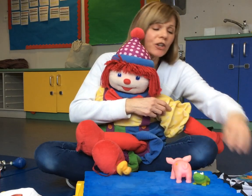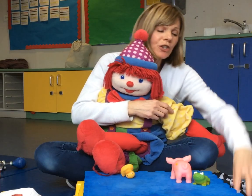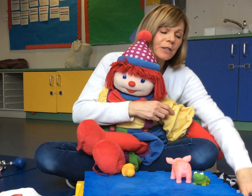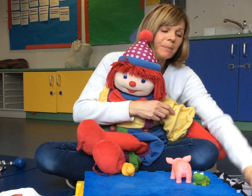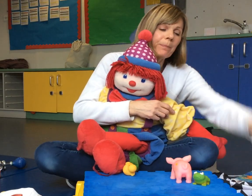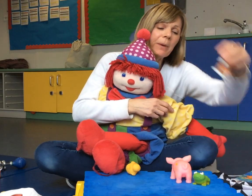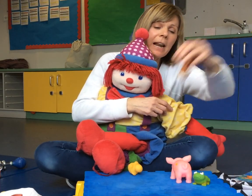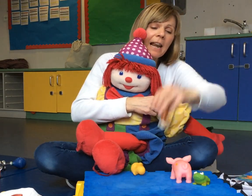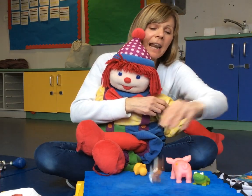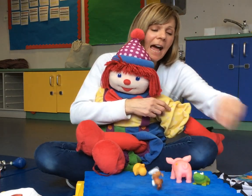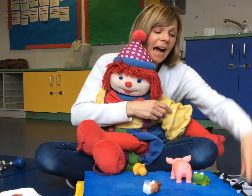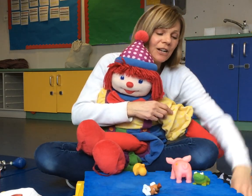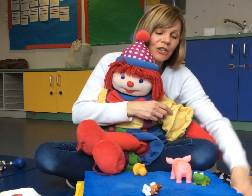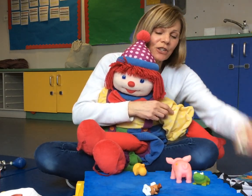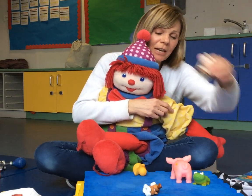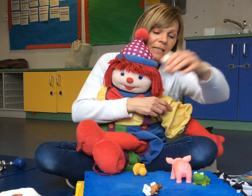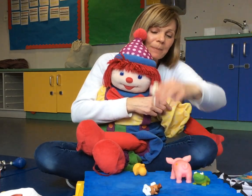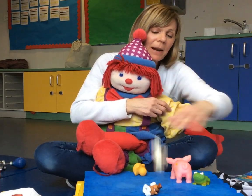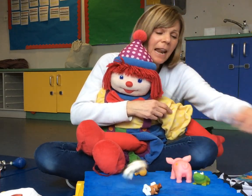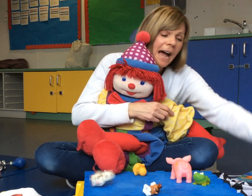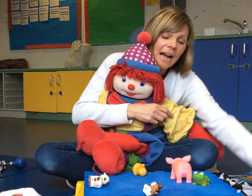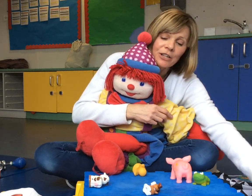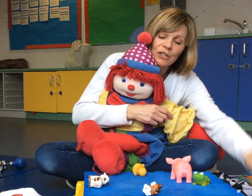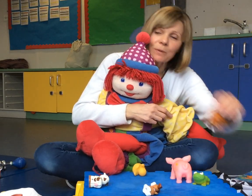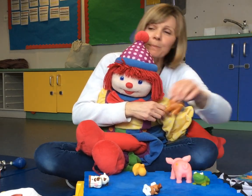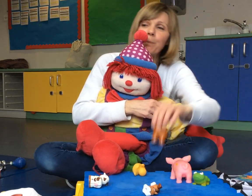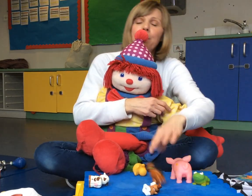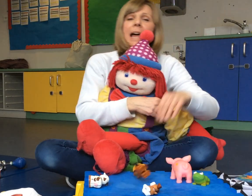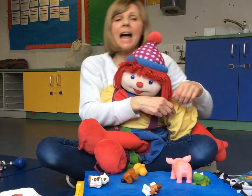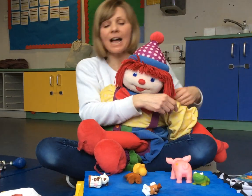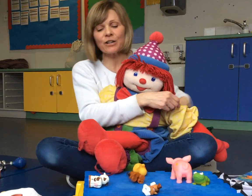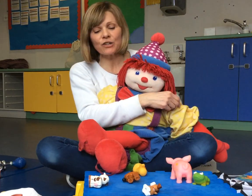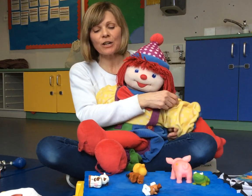Splash, splash, splash, splash.